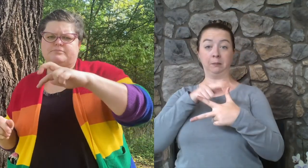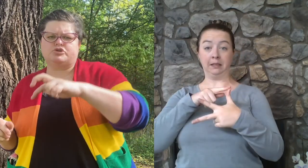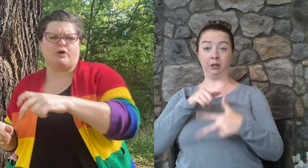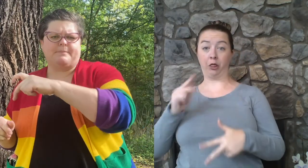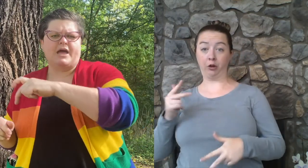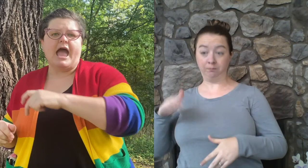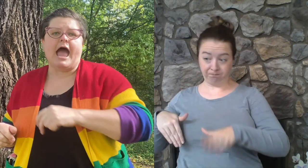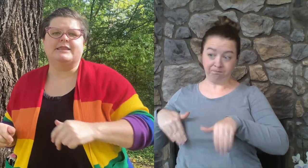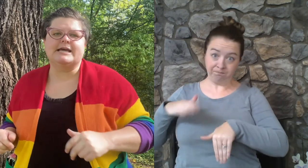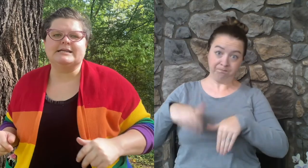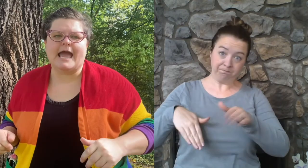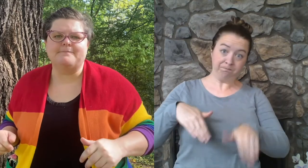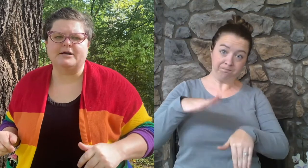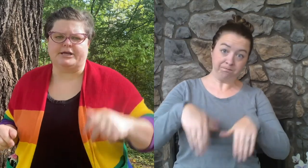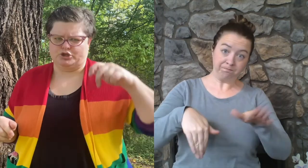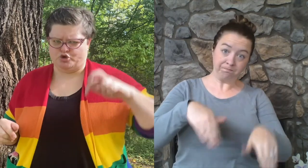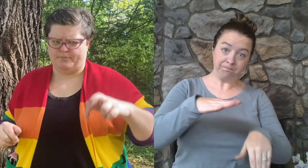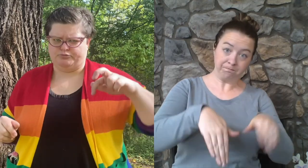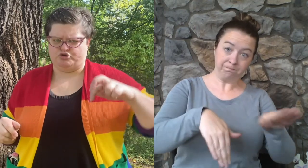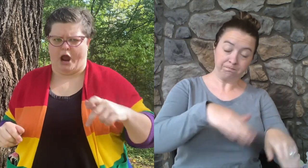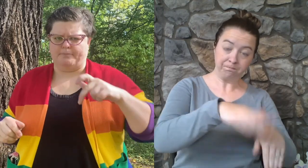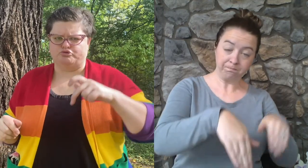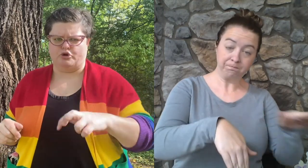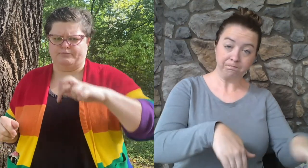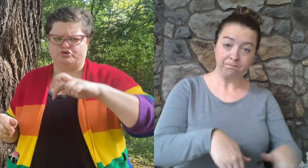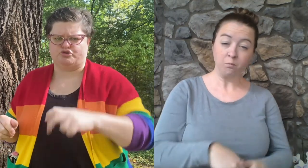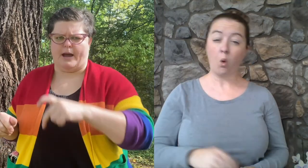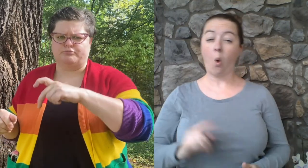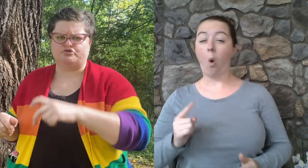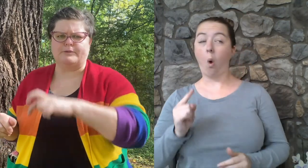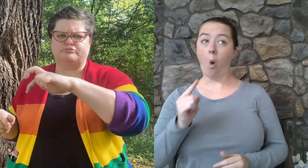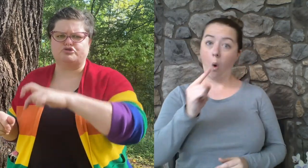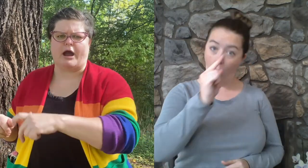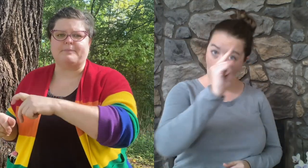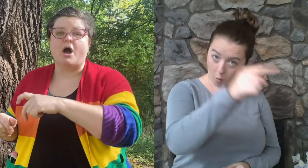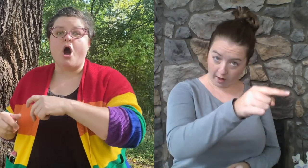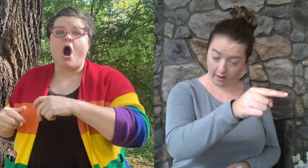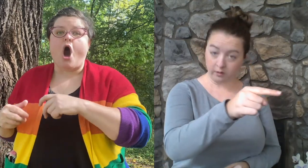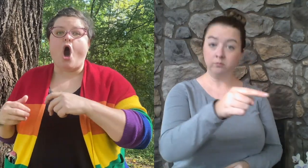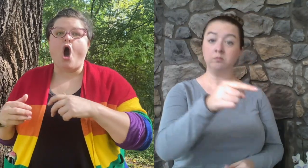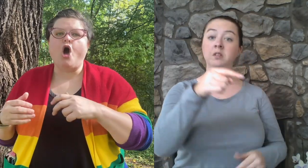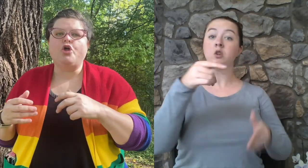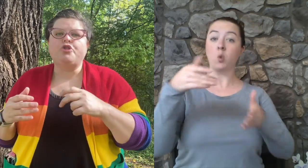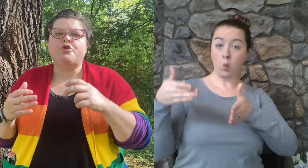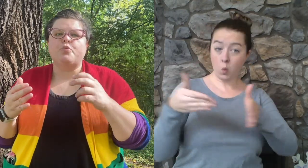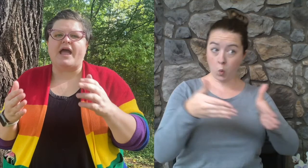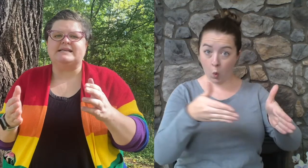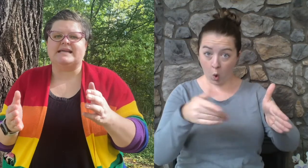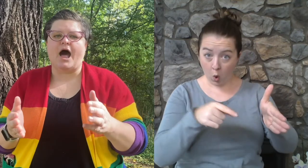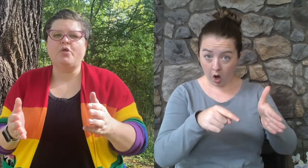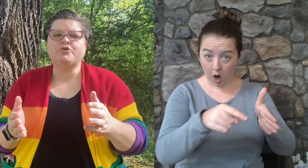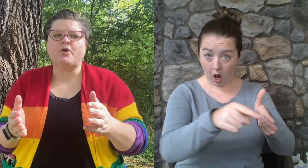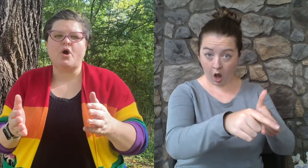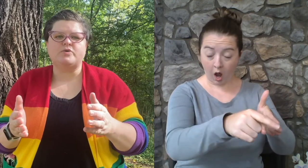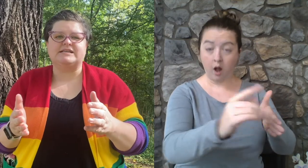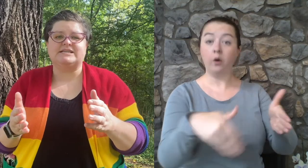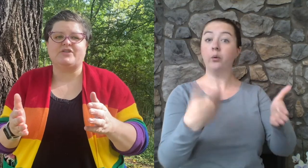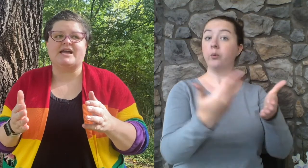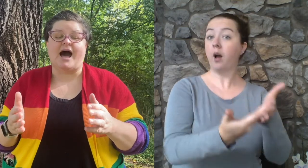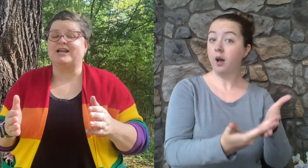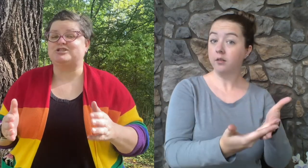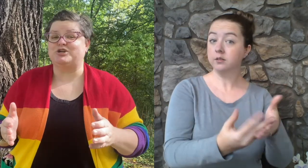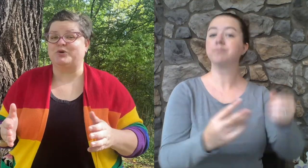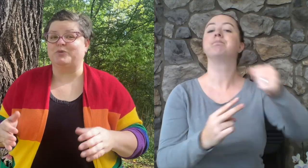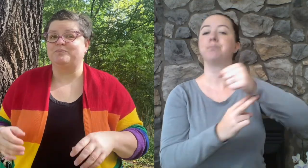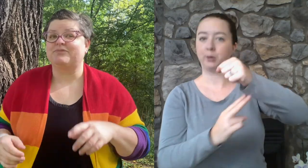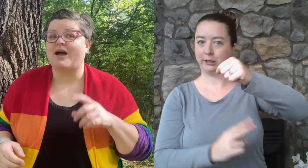trip, trap. And then came Billy. Trip, trap, trip, trap, trip, trap. all the way down the road until they